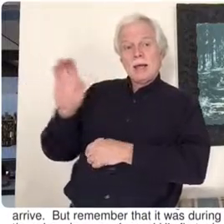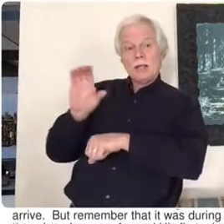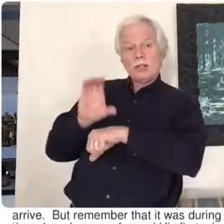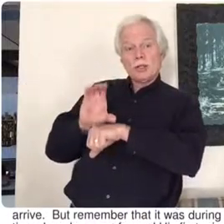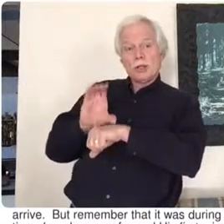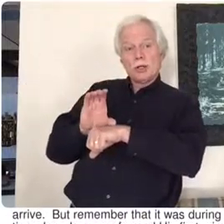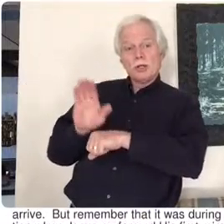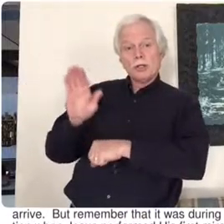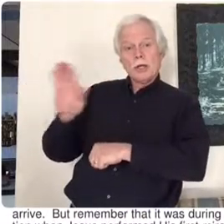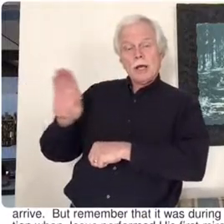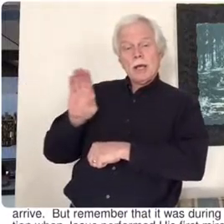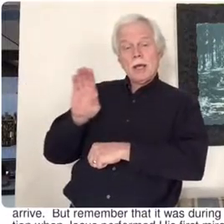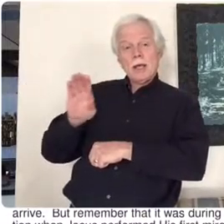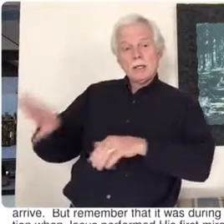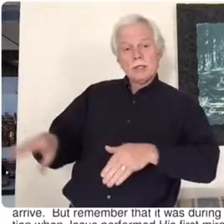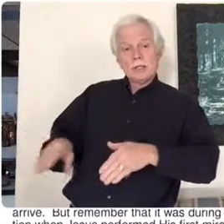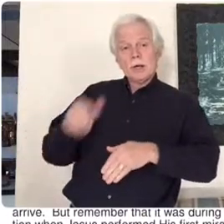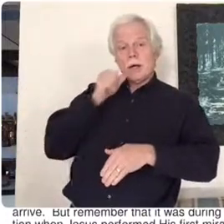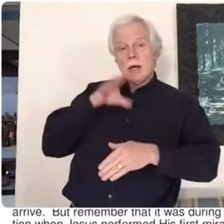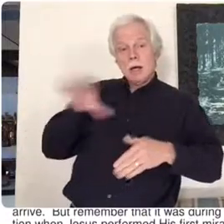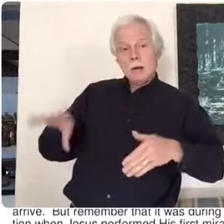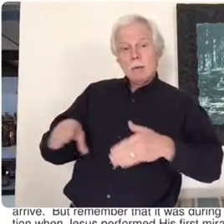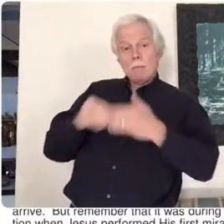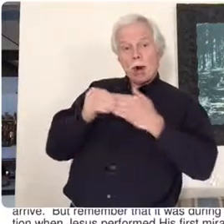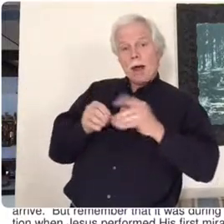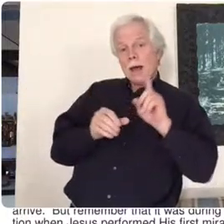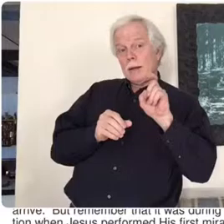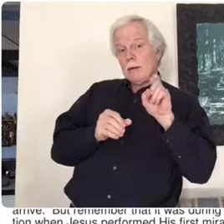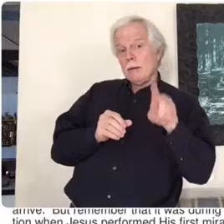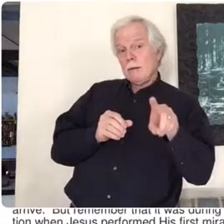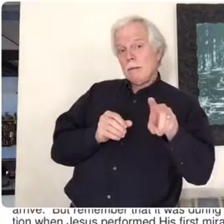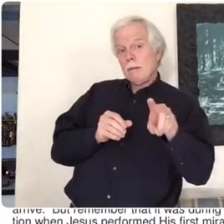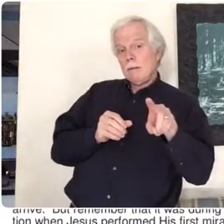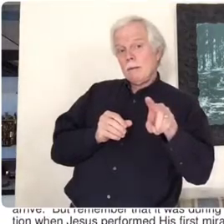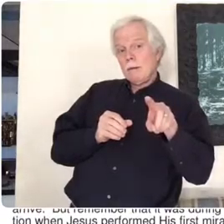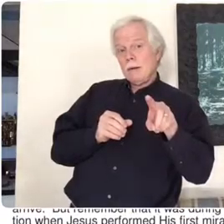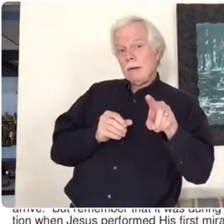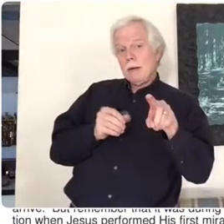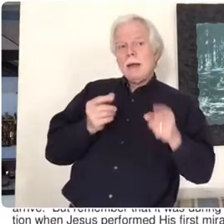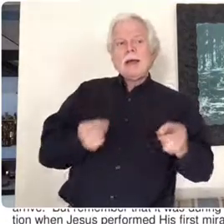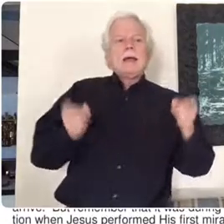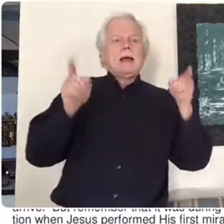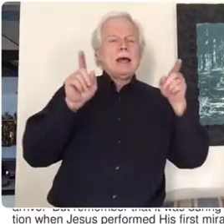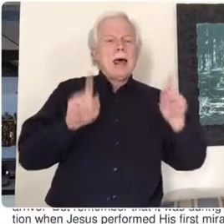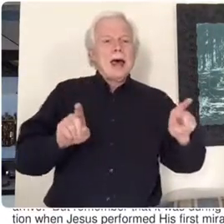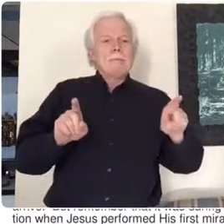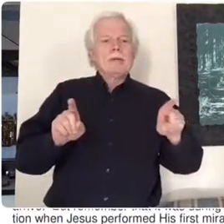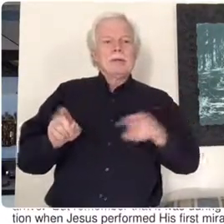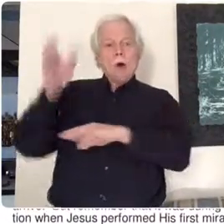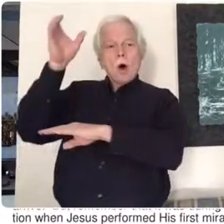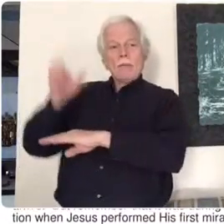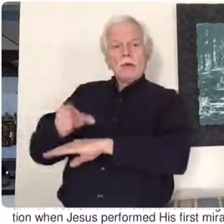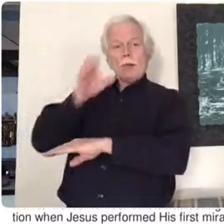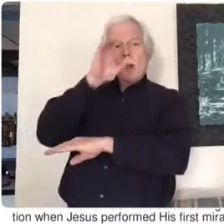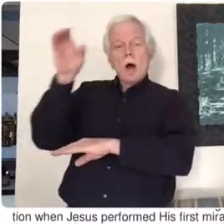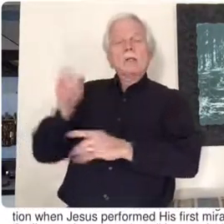his church, his bride? It happened on the cross